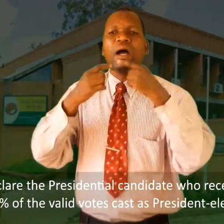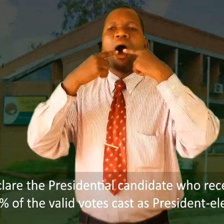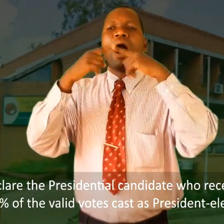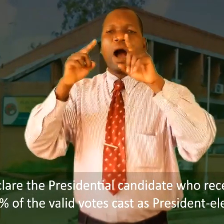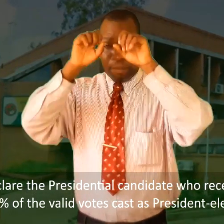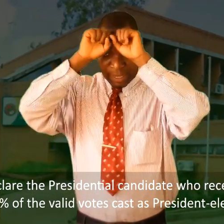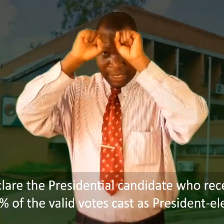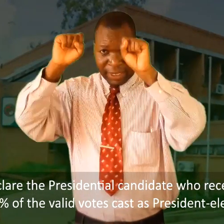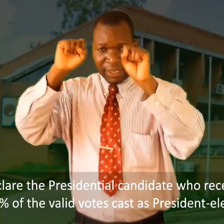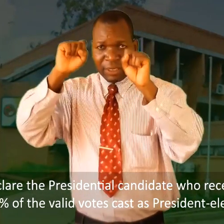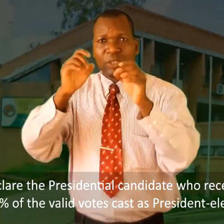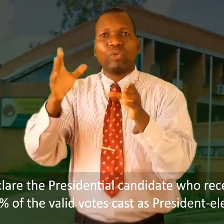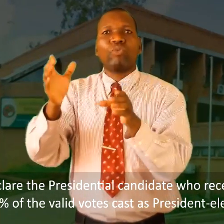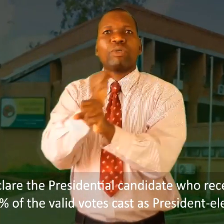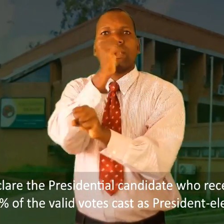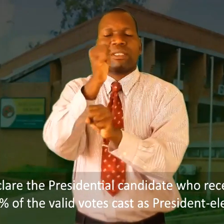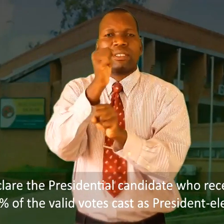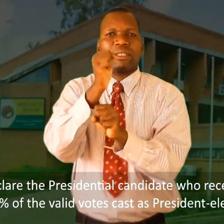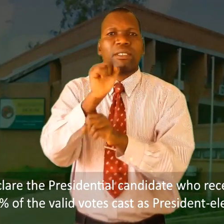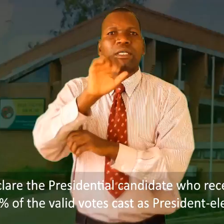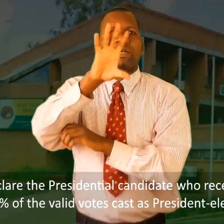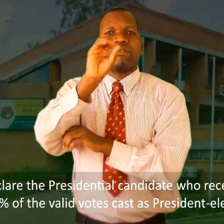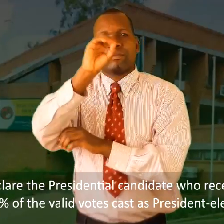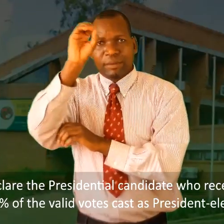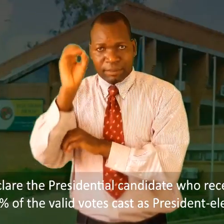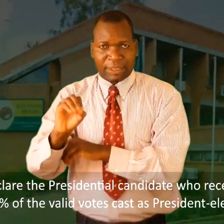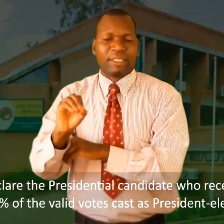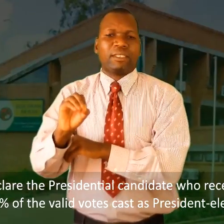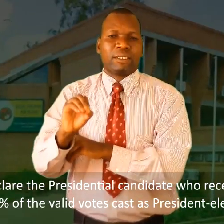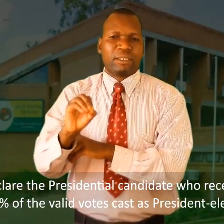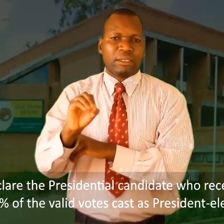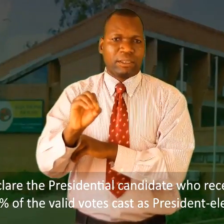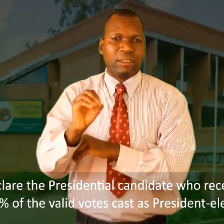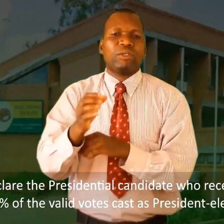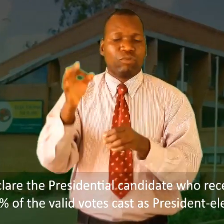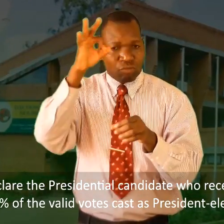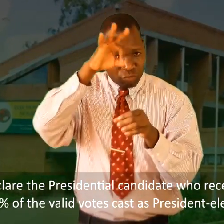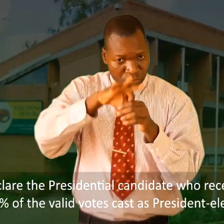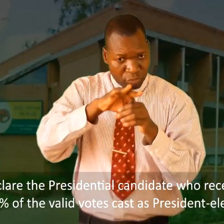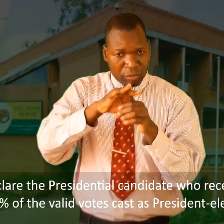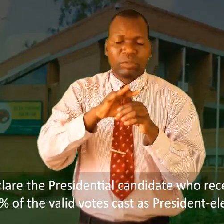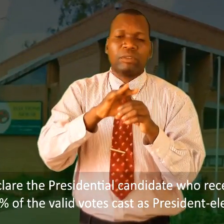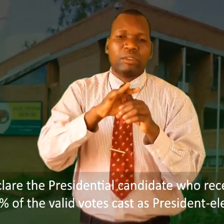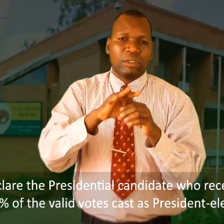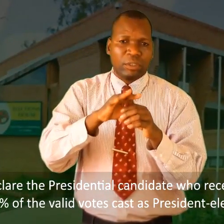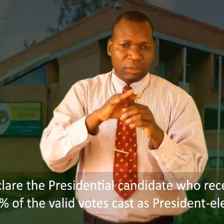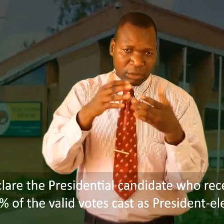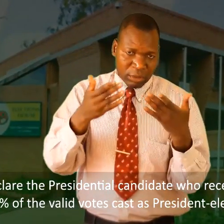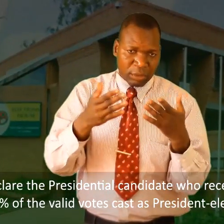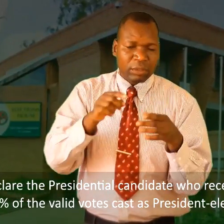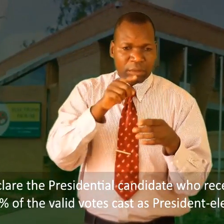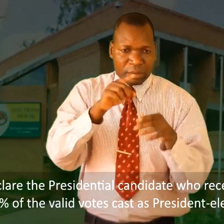shall declare the presidential candidate who receives more than 50% of the valid votes cast as president-elect.